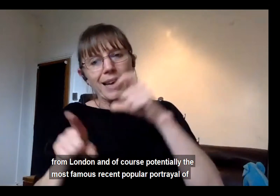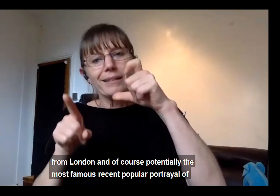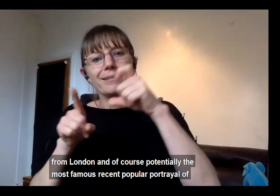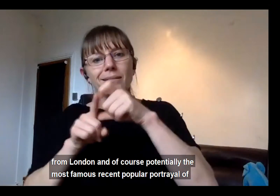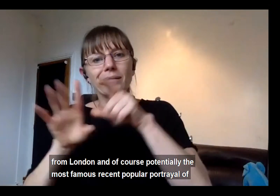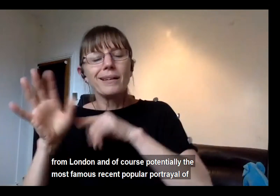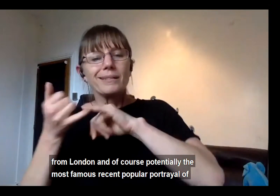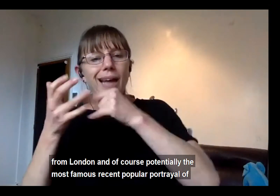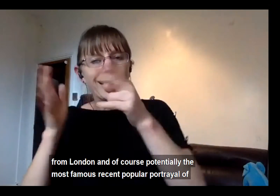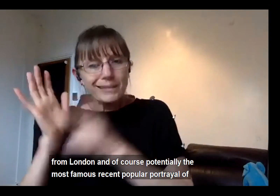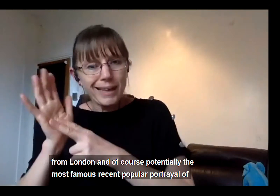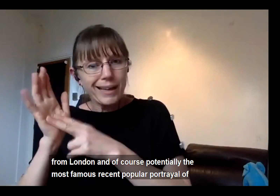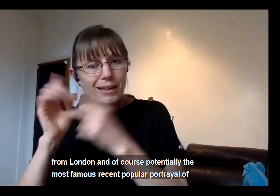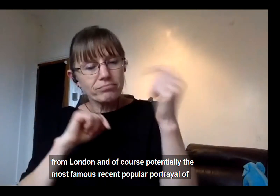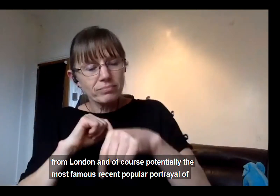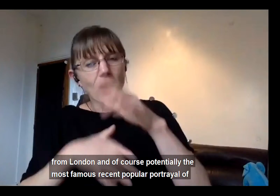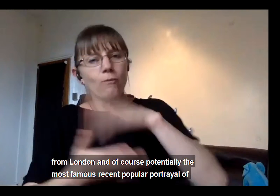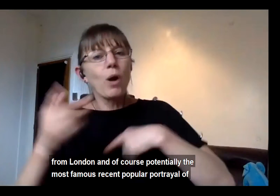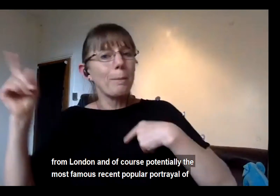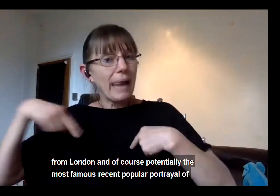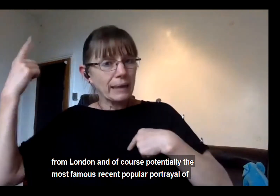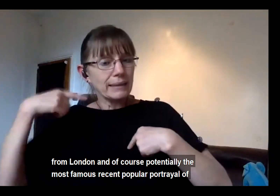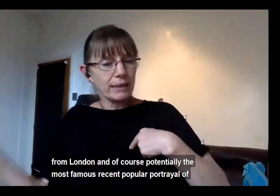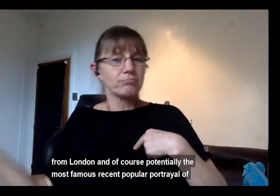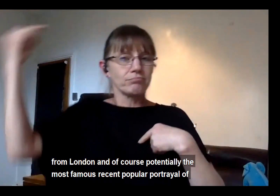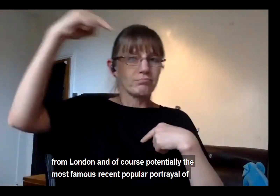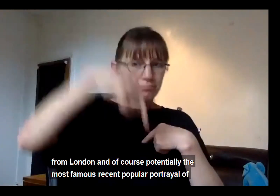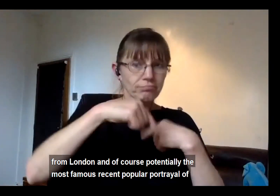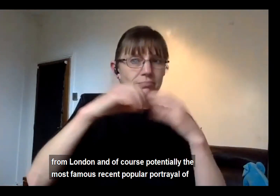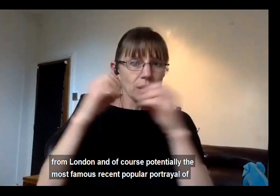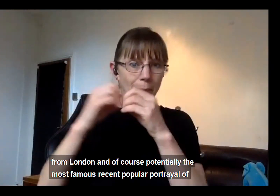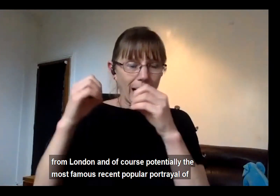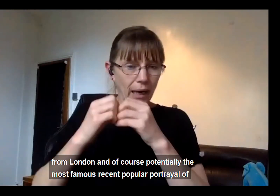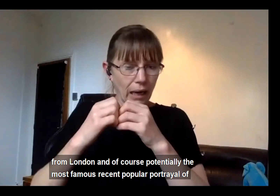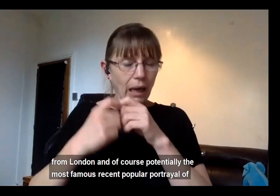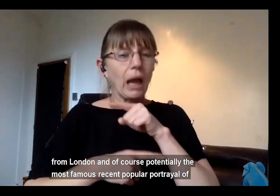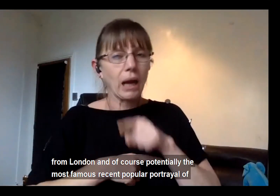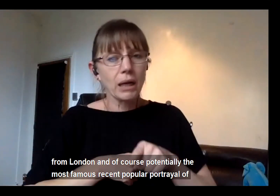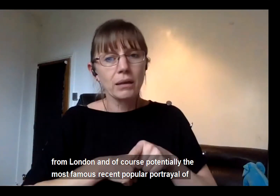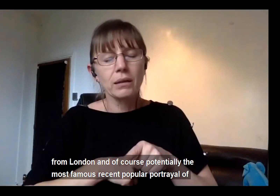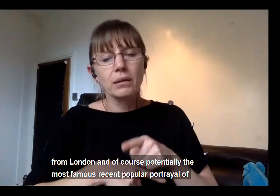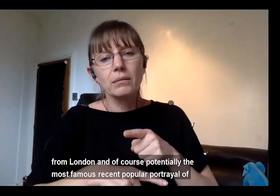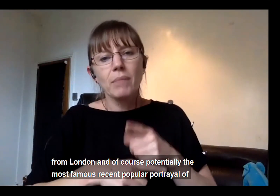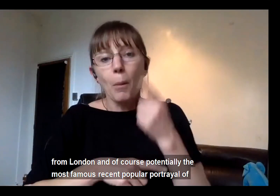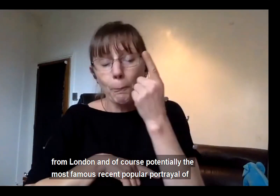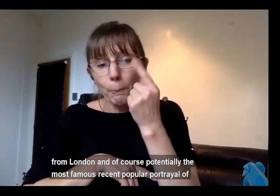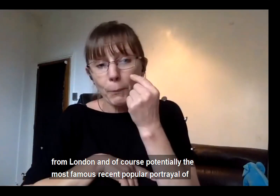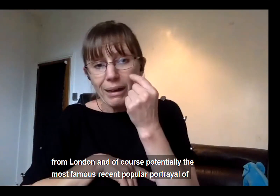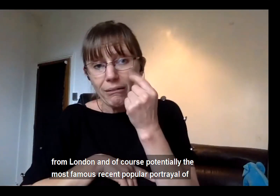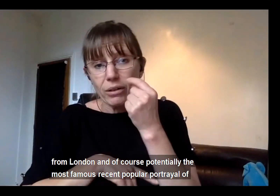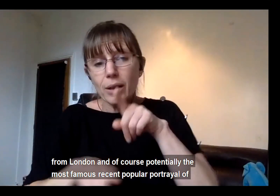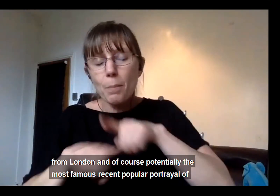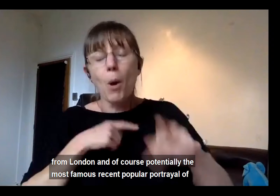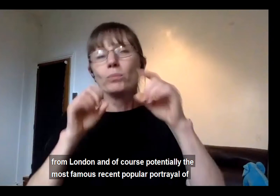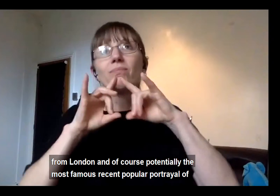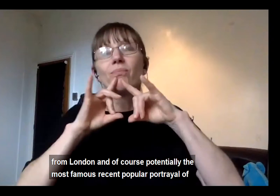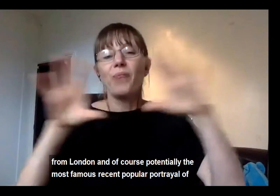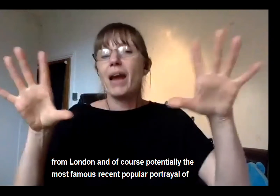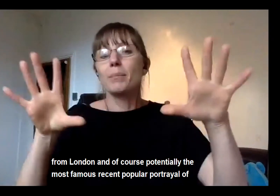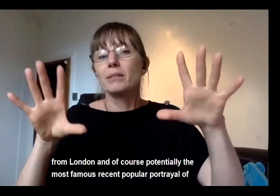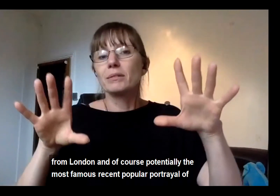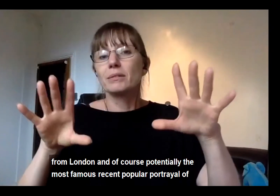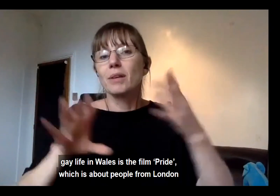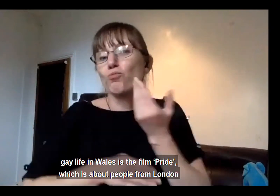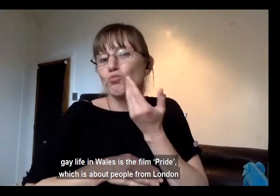Dyson coming from London, and of course, potentially the most famous